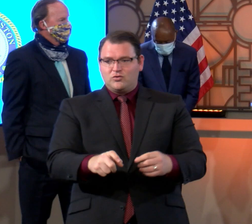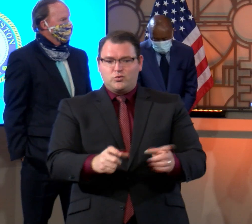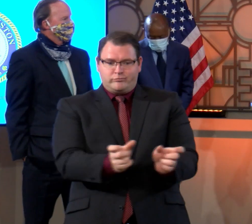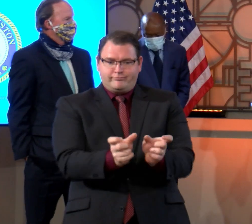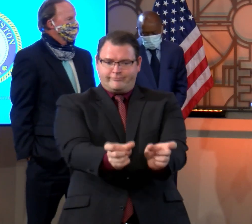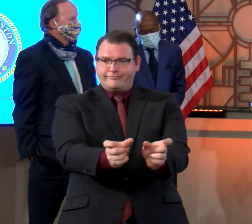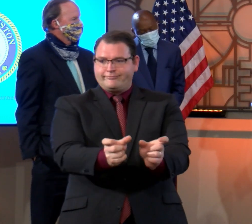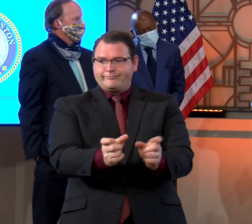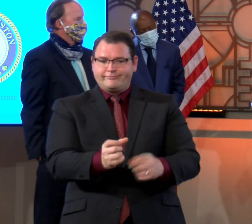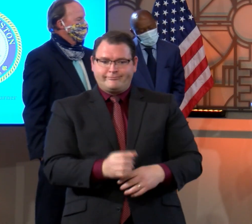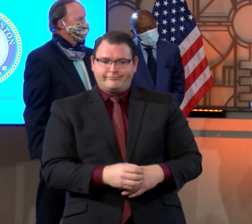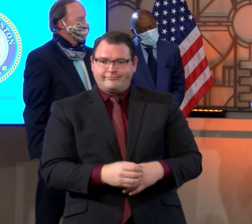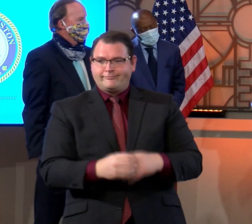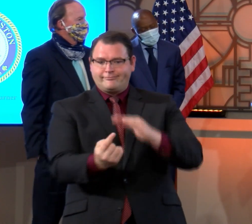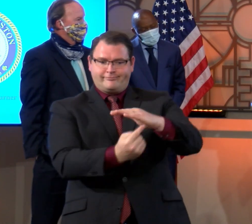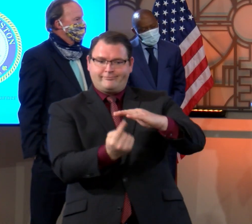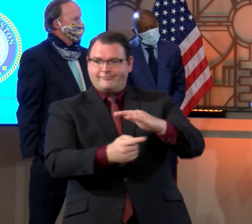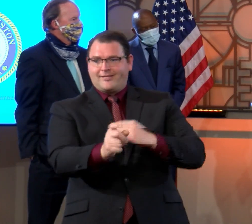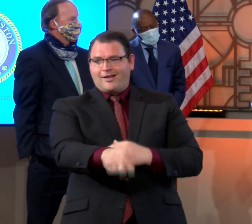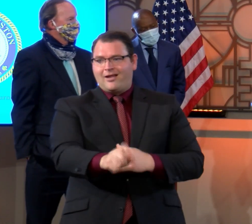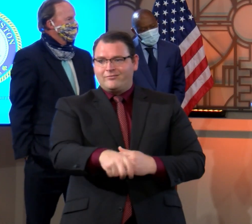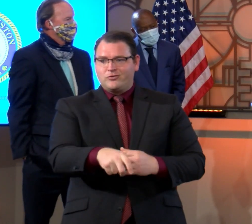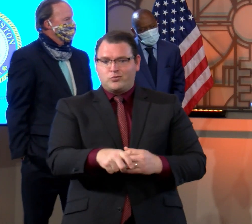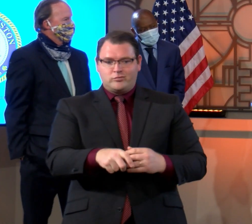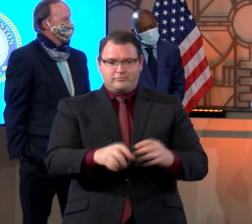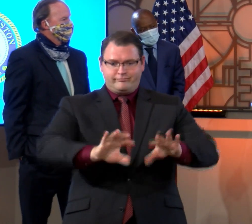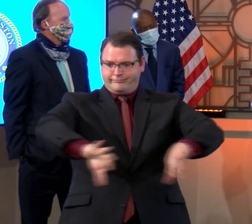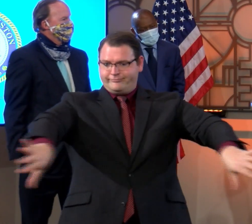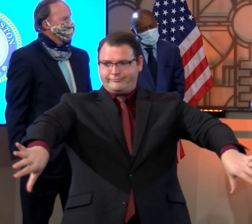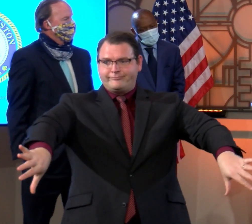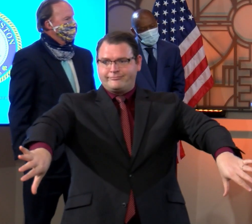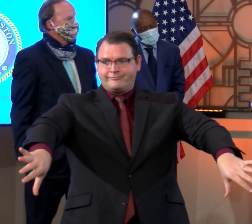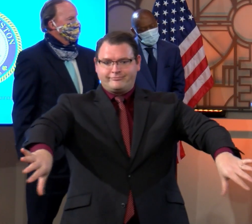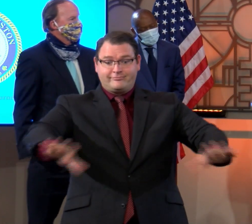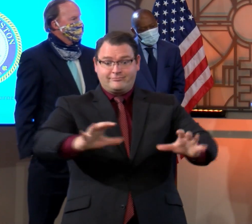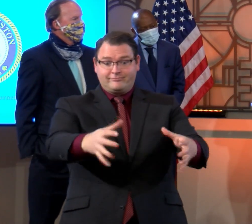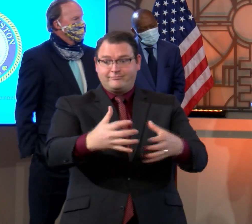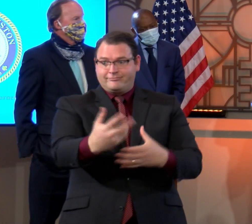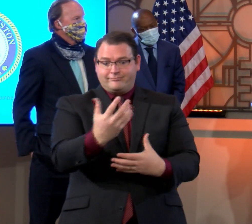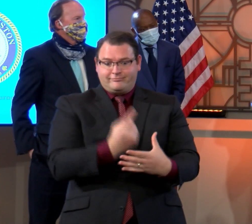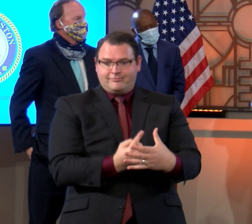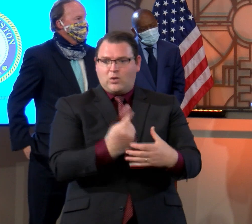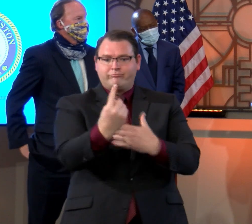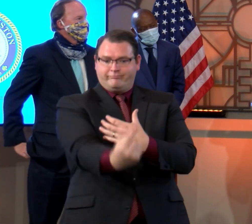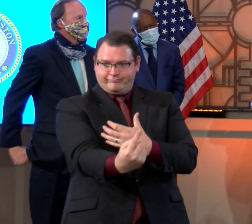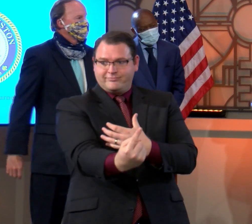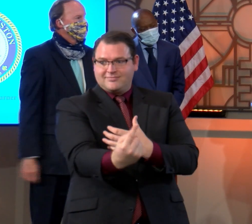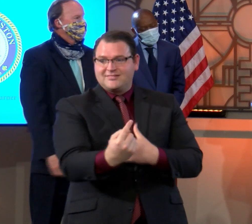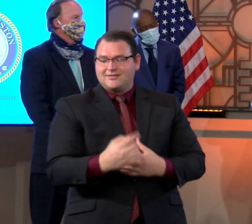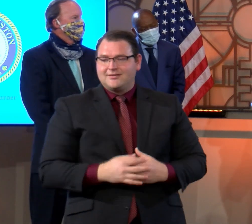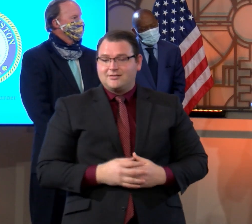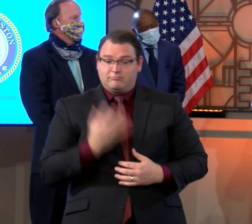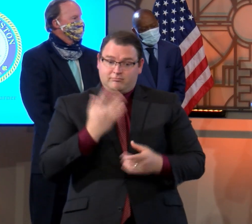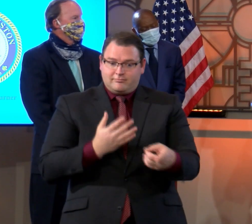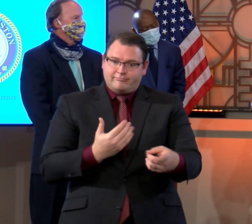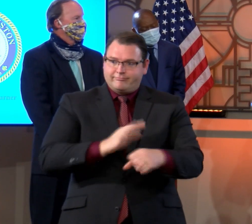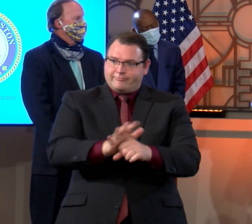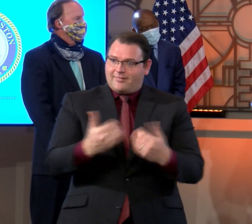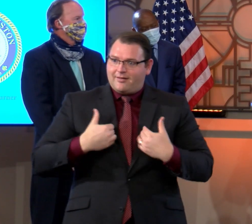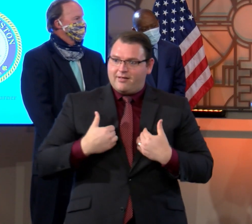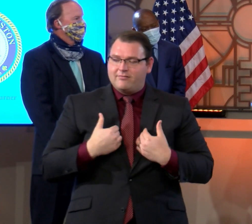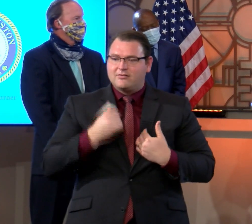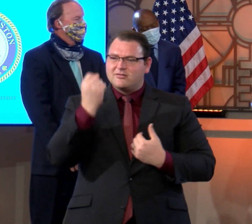virus. We know that they're infected, they're a positive case. What we don't know is how many people they may have infected. And with this particular virus, with so many people not